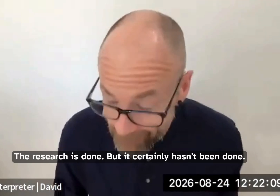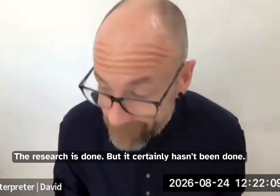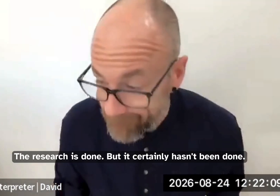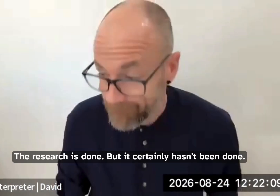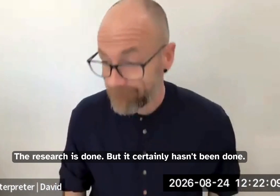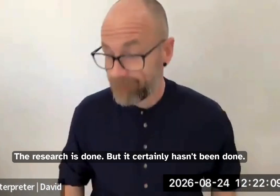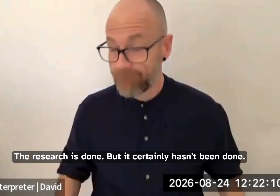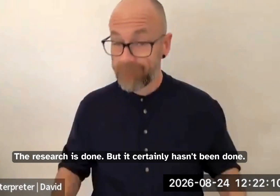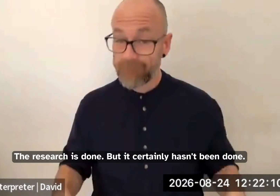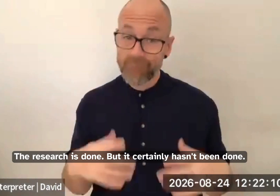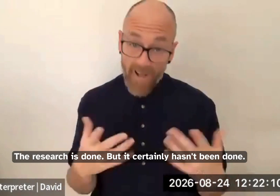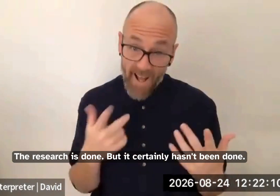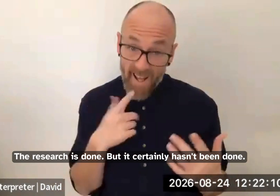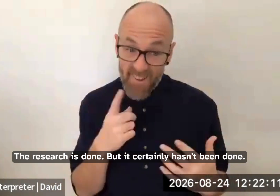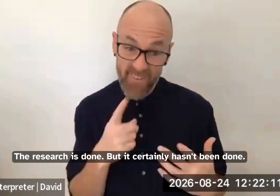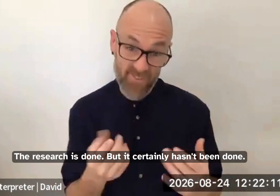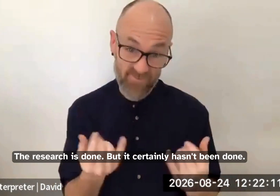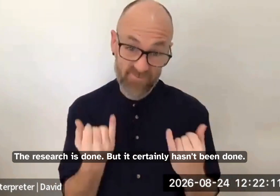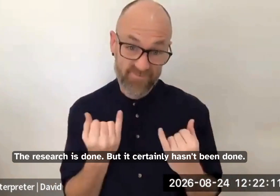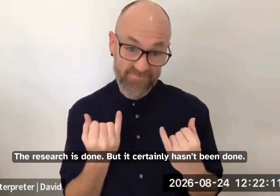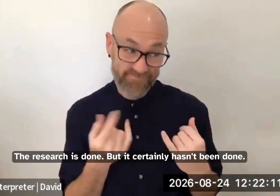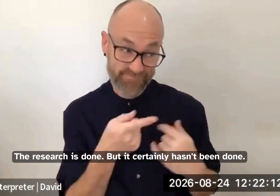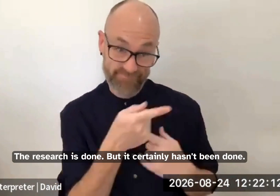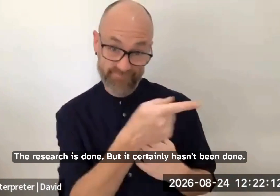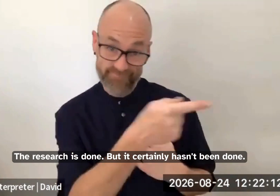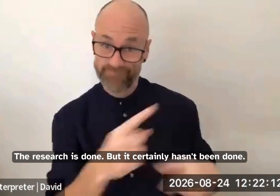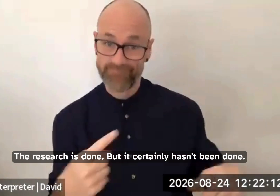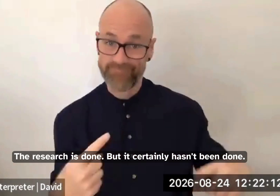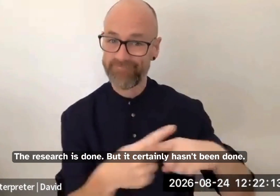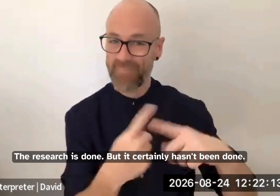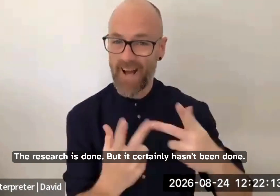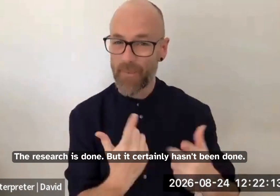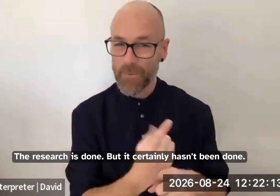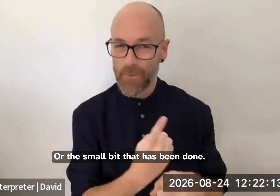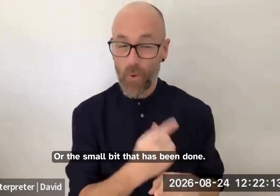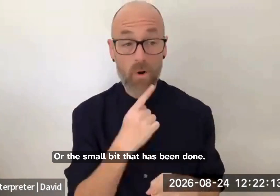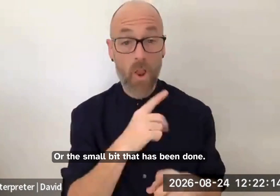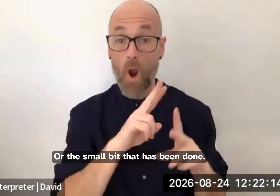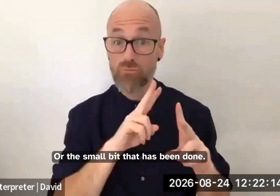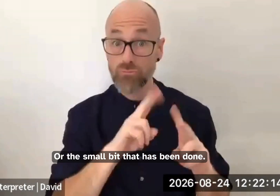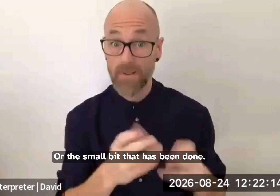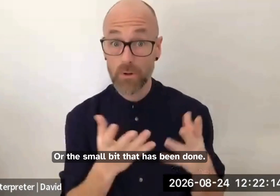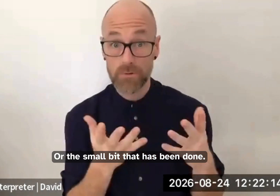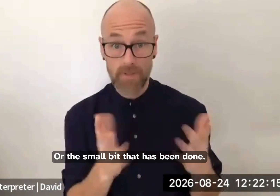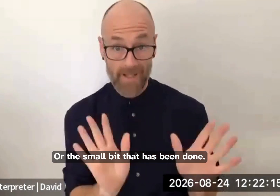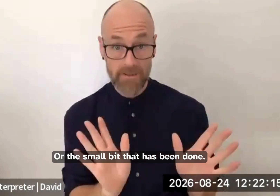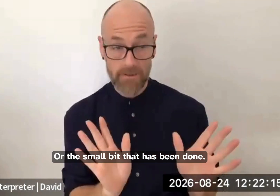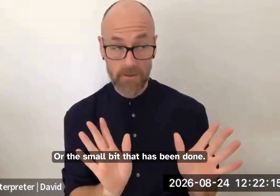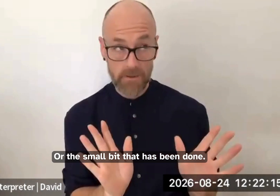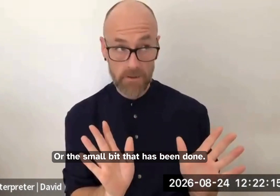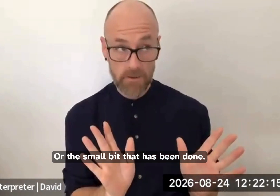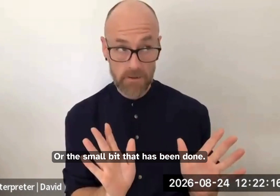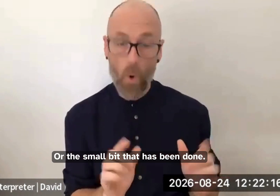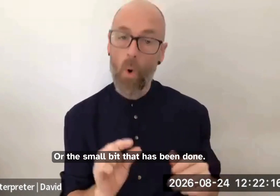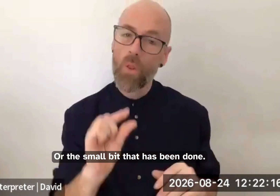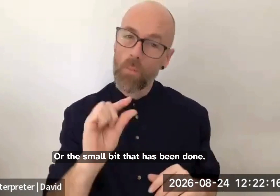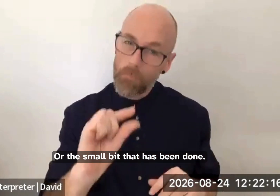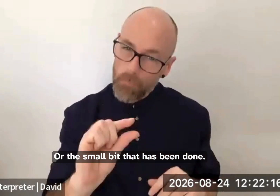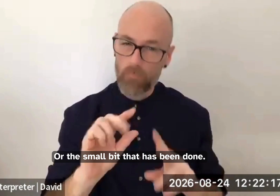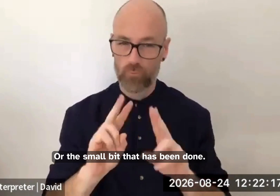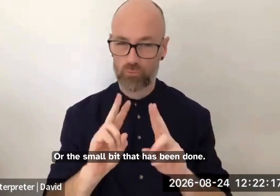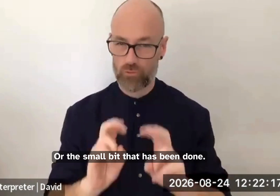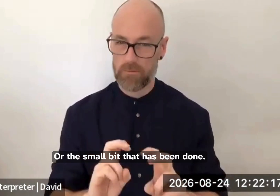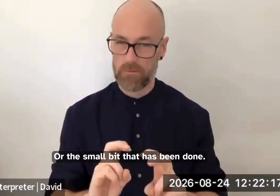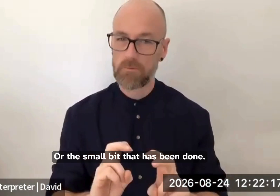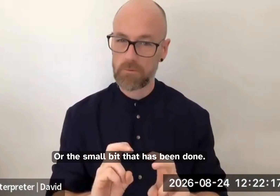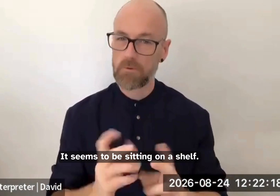saying, the research is done, but it certainly hasn't been done, or the small bit that has been done